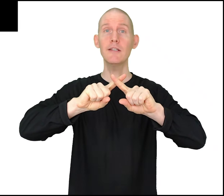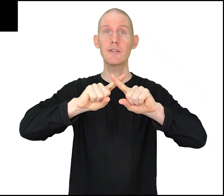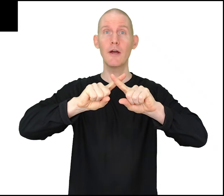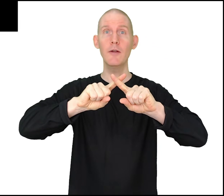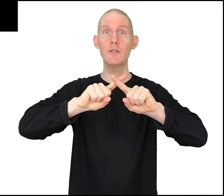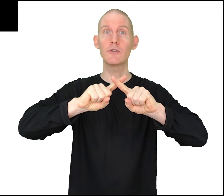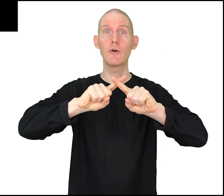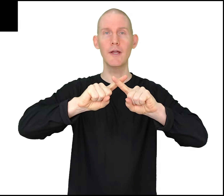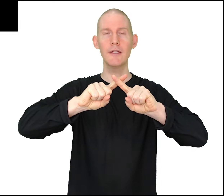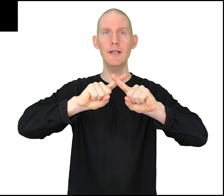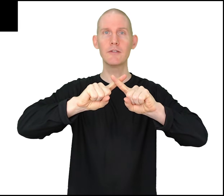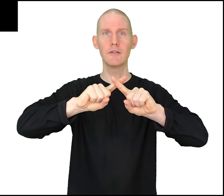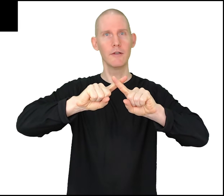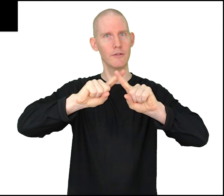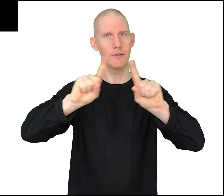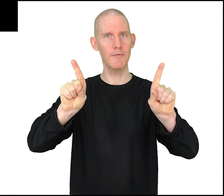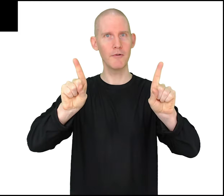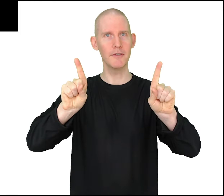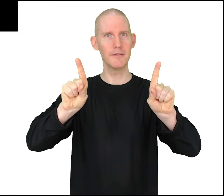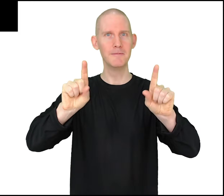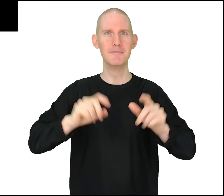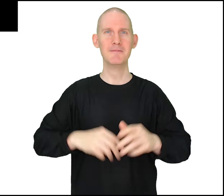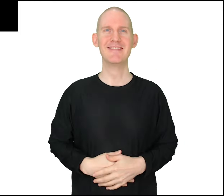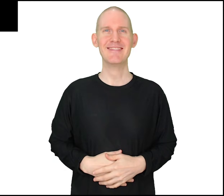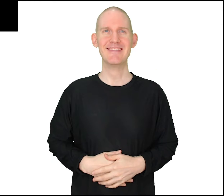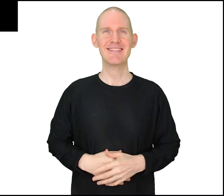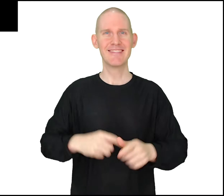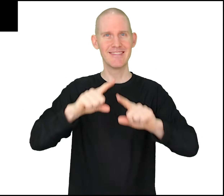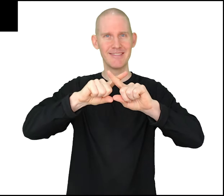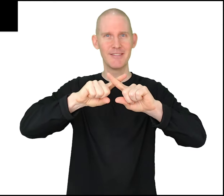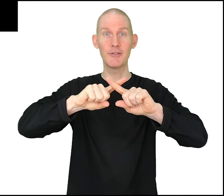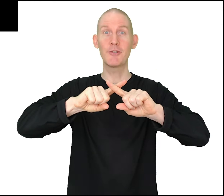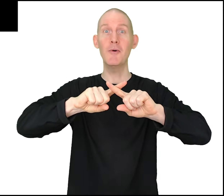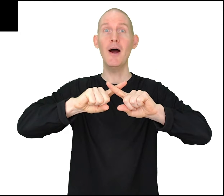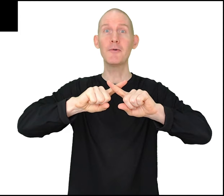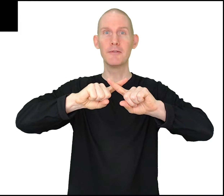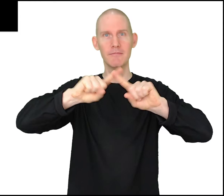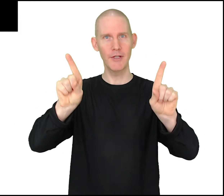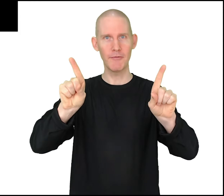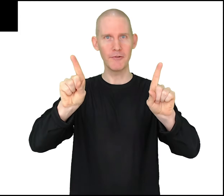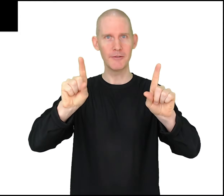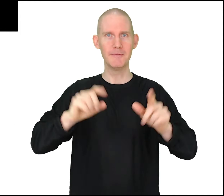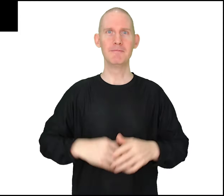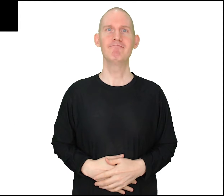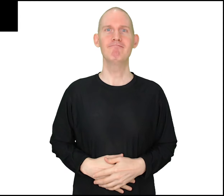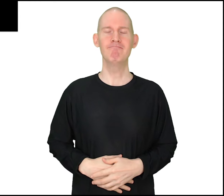sign, we just go like this, different. Just go out, different.